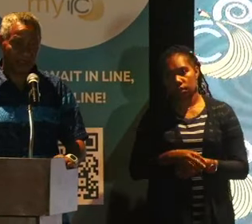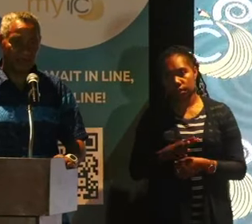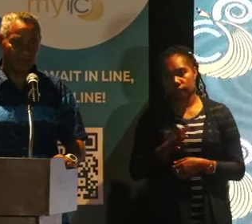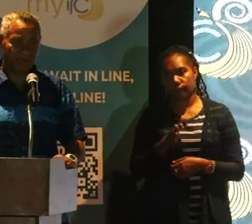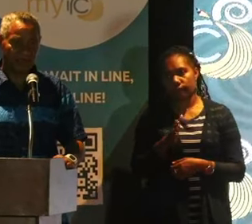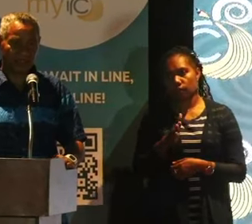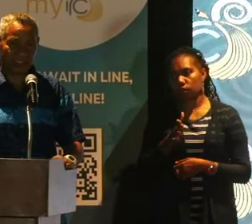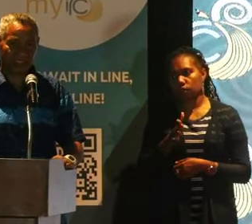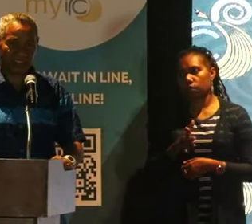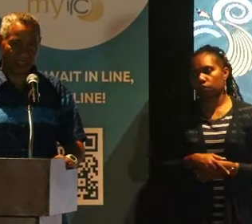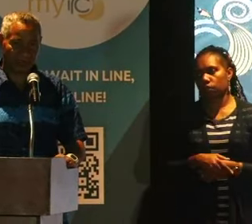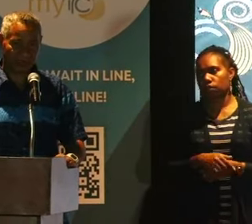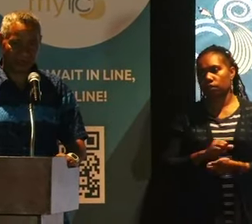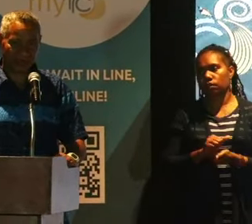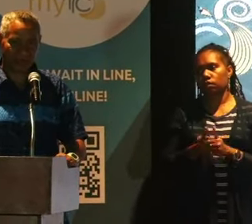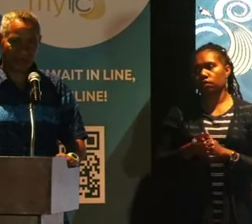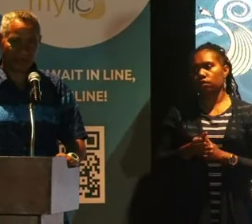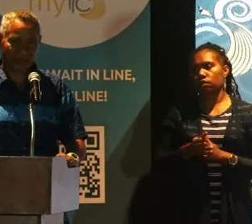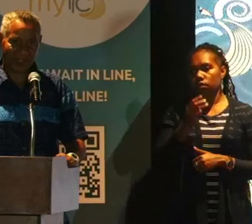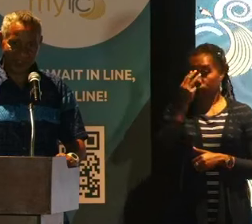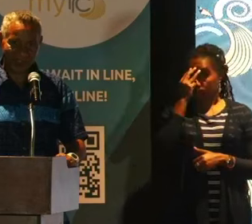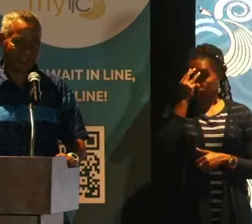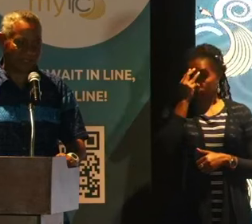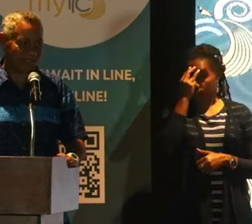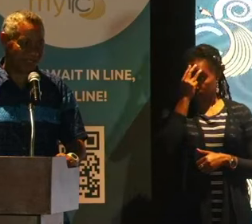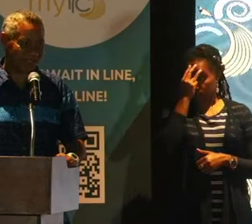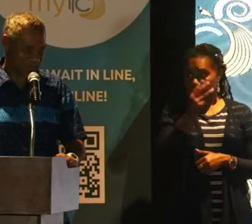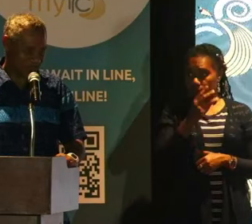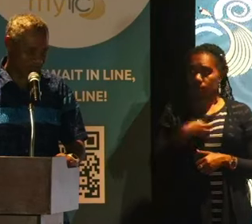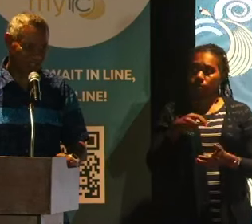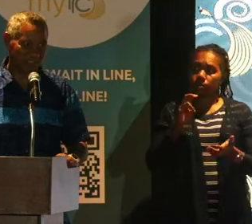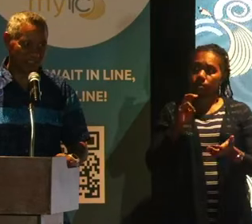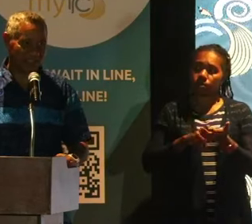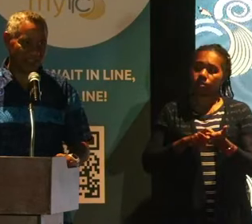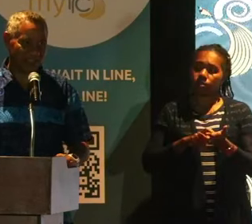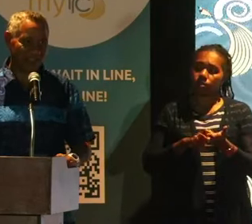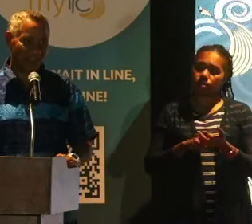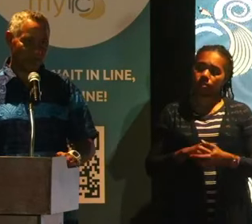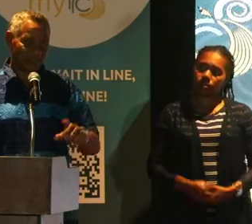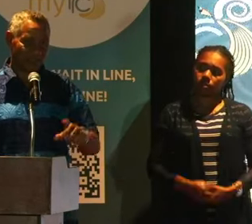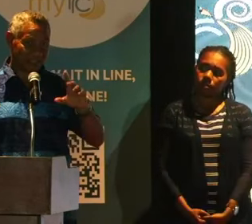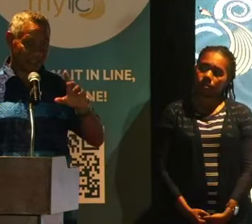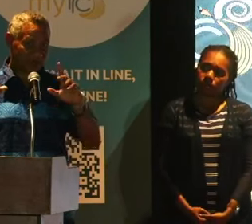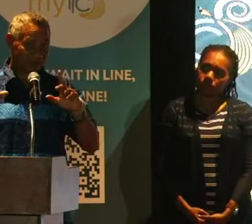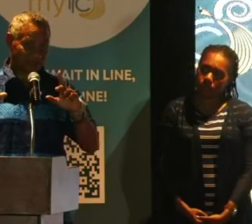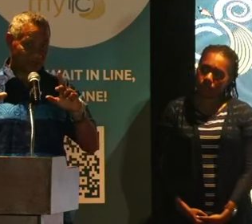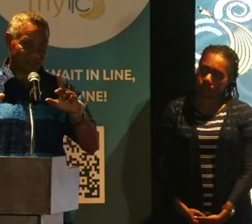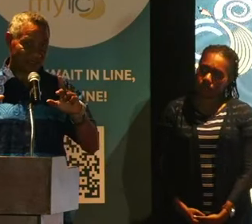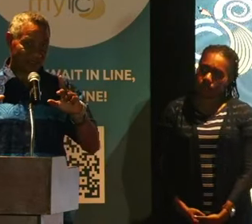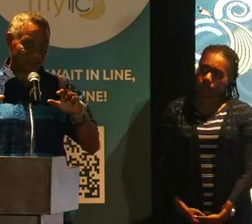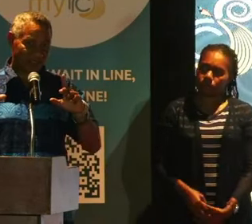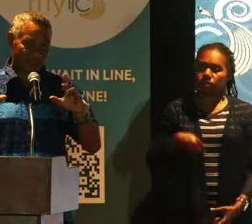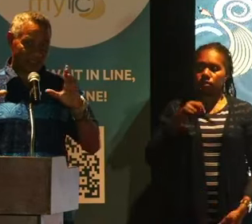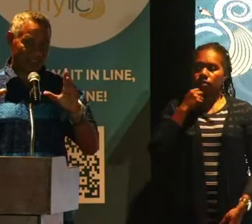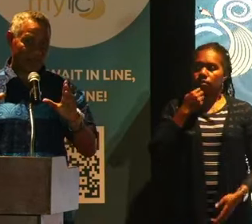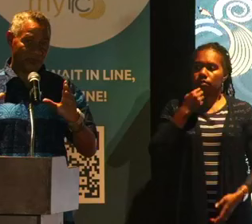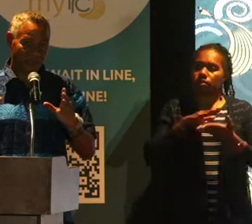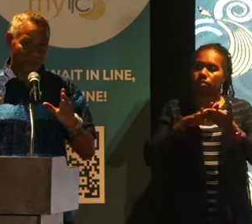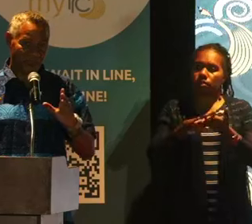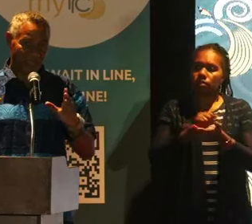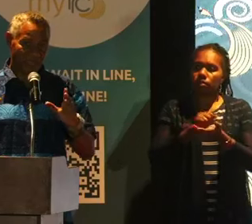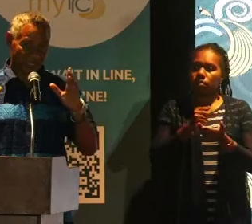I do register a fishing group. I examine it and give them the certificate. But in your question, if the